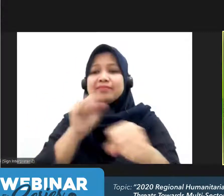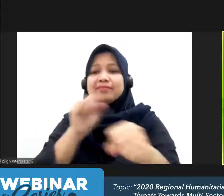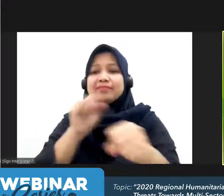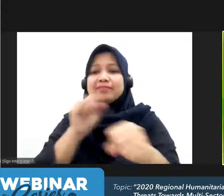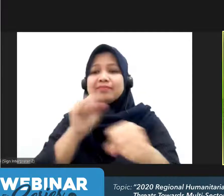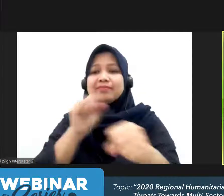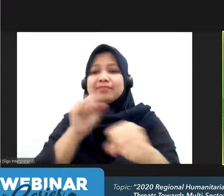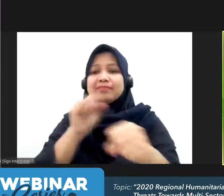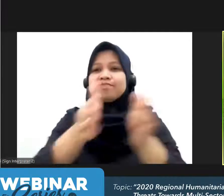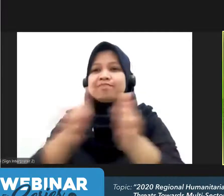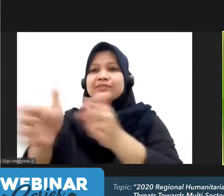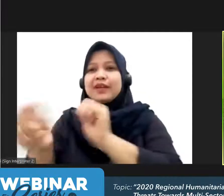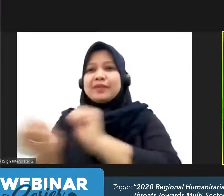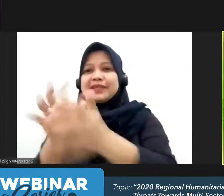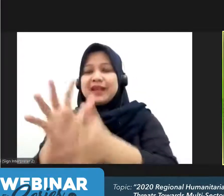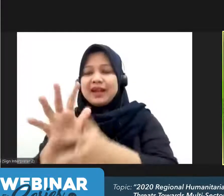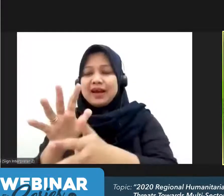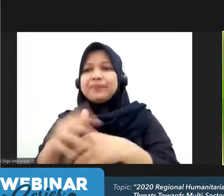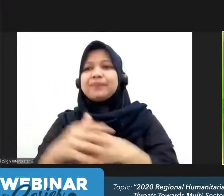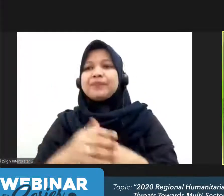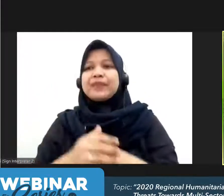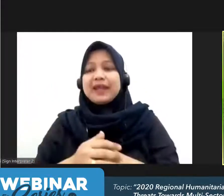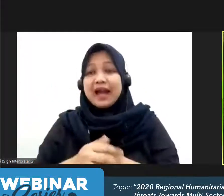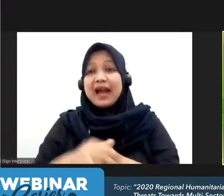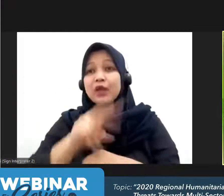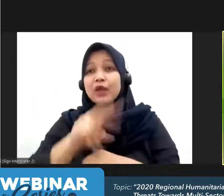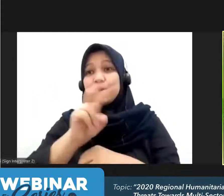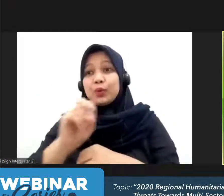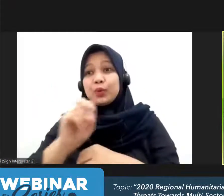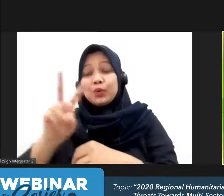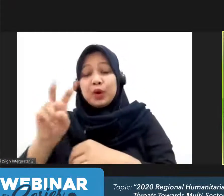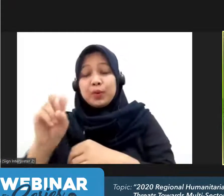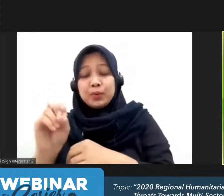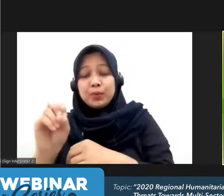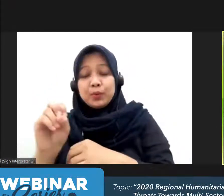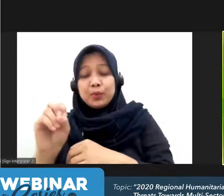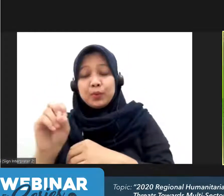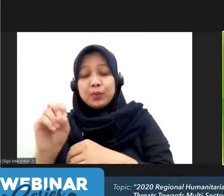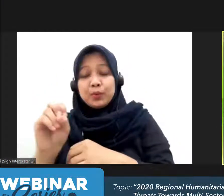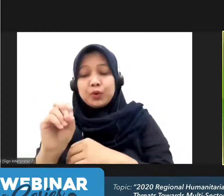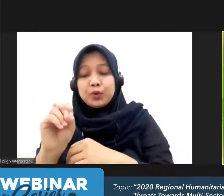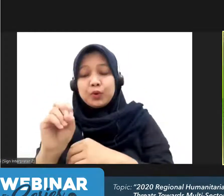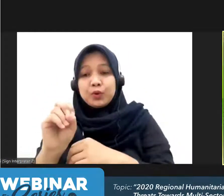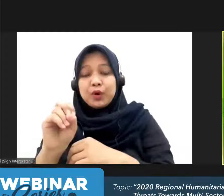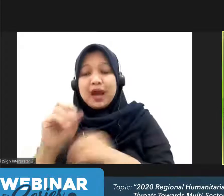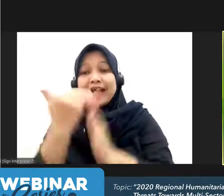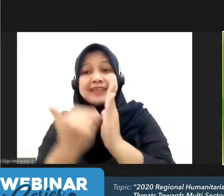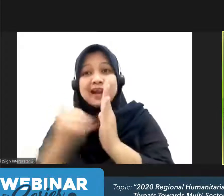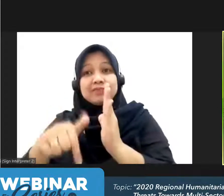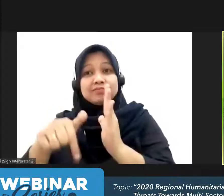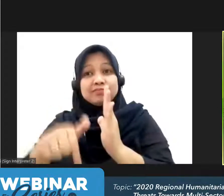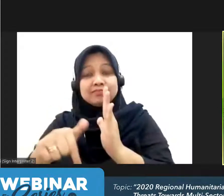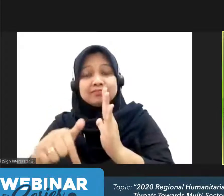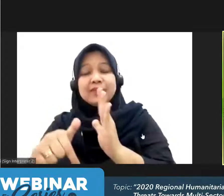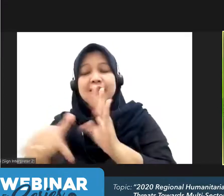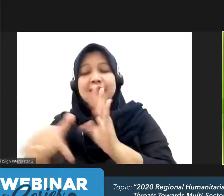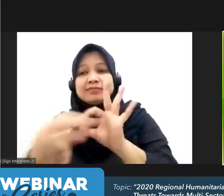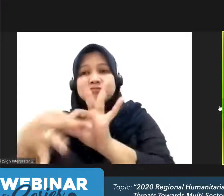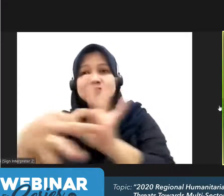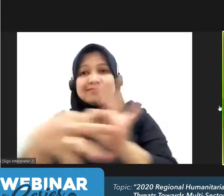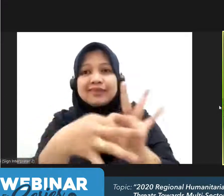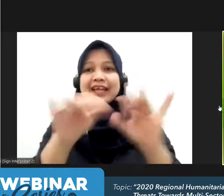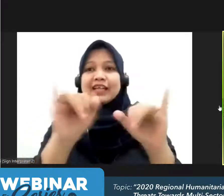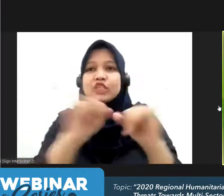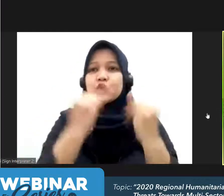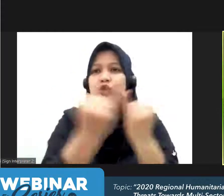topic also part of the 2020 Regional Humanitarian Partnership event, those collaborated by many institutions.